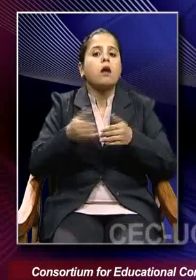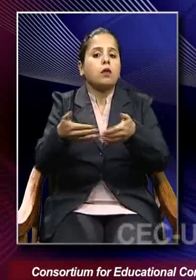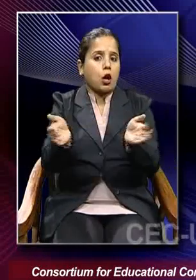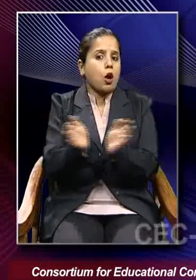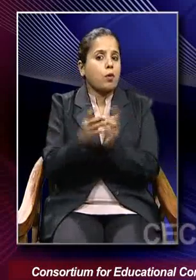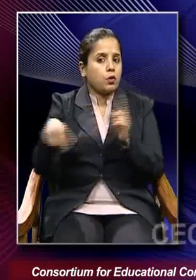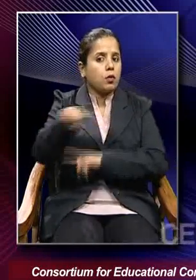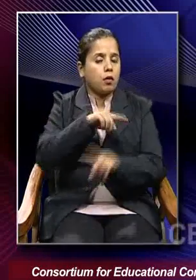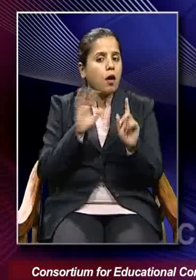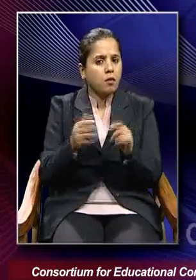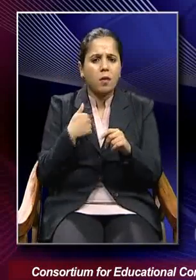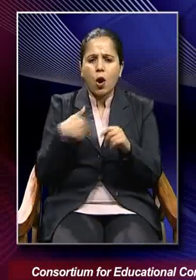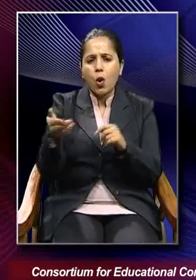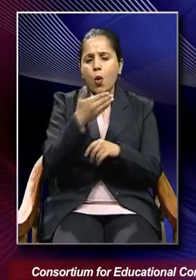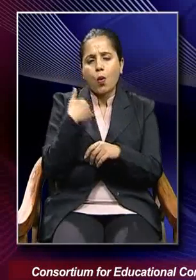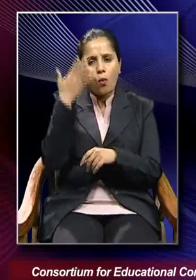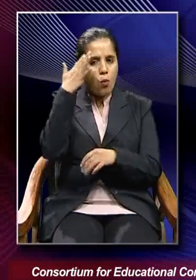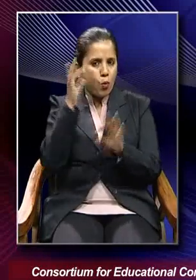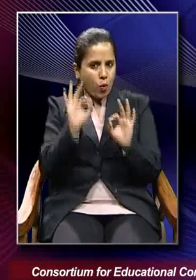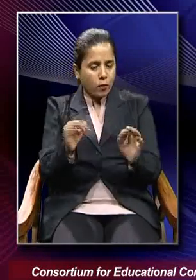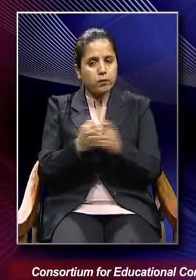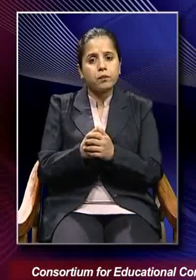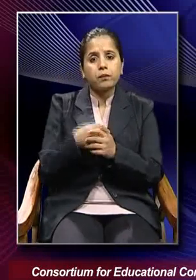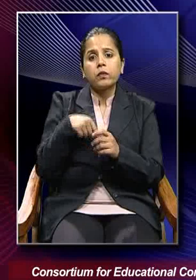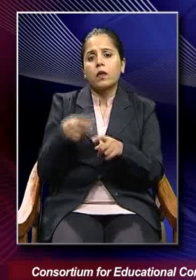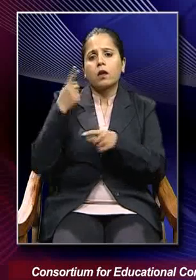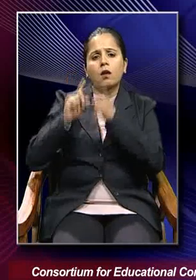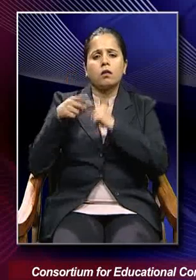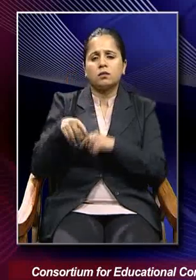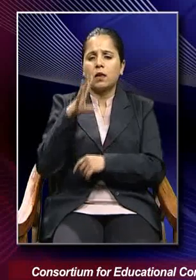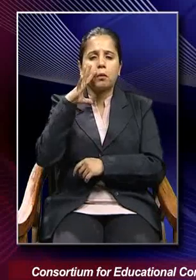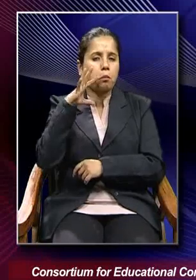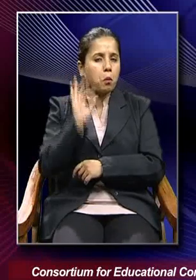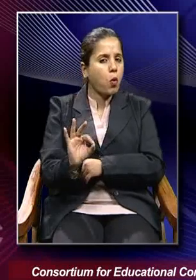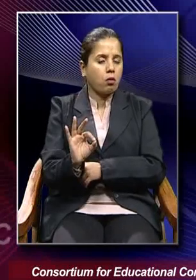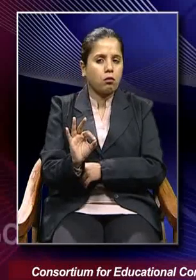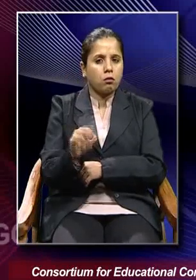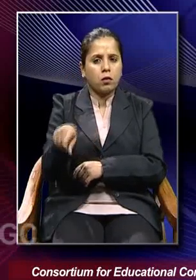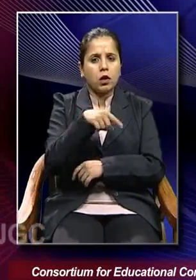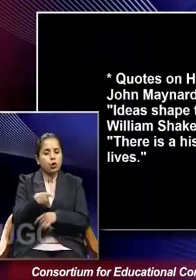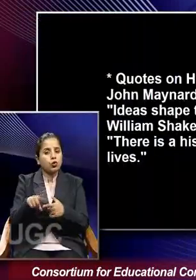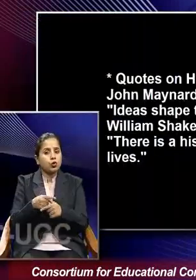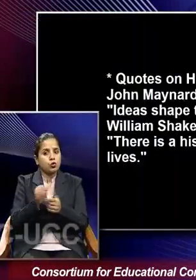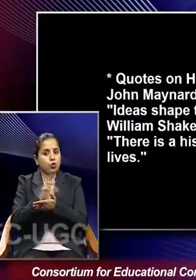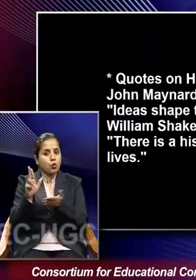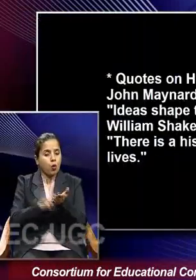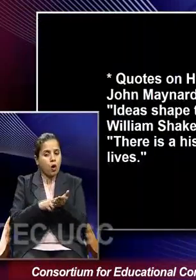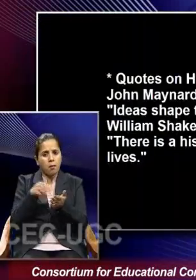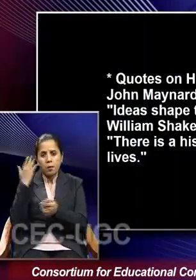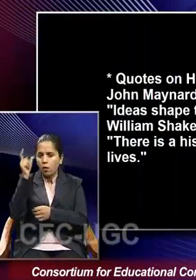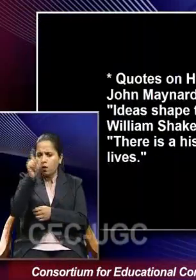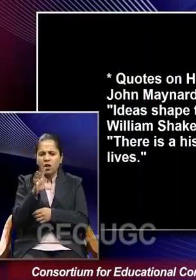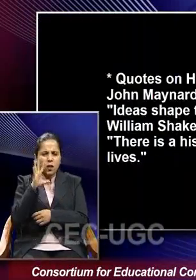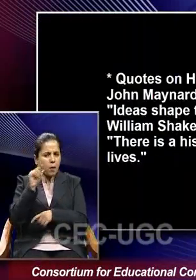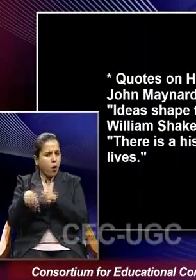communities. We all know as history is very important. John Maynard Keynes said a very important thing